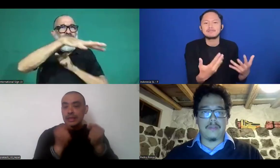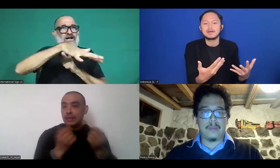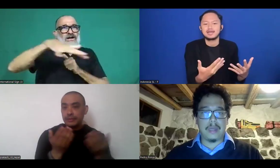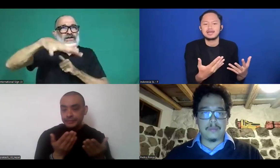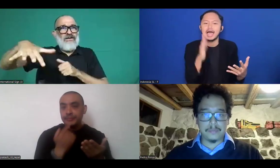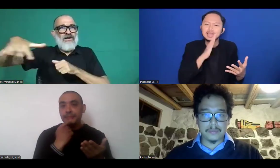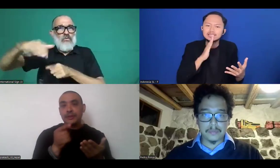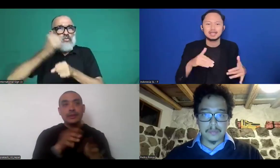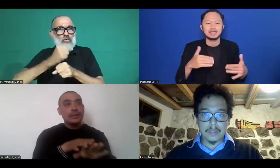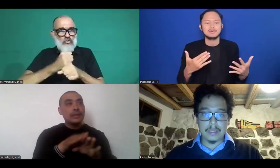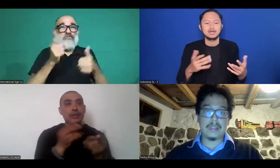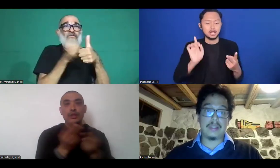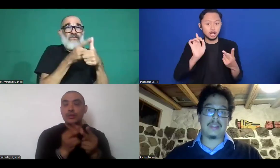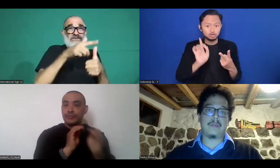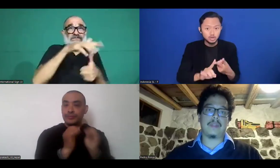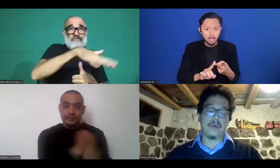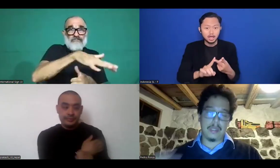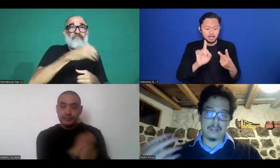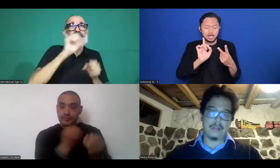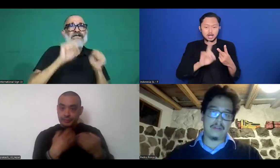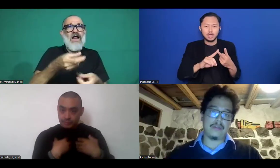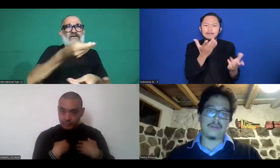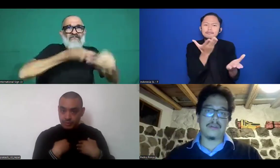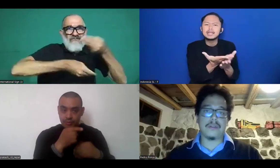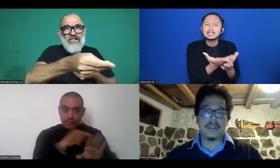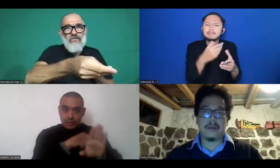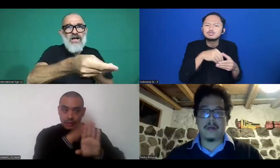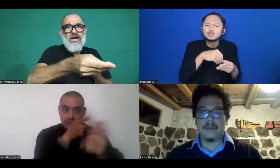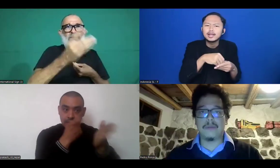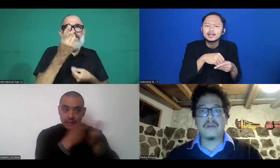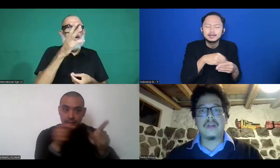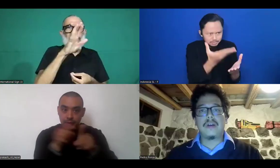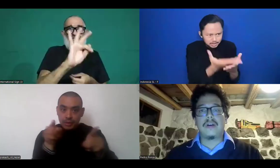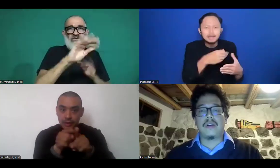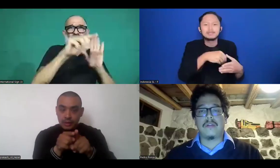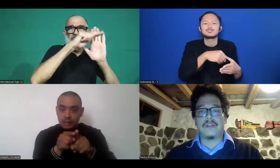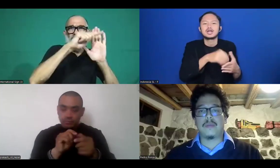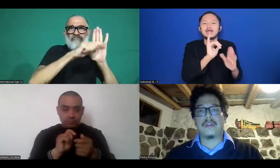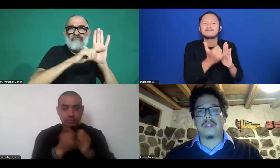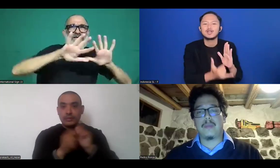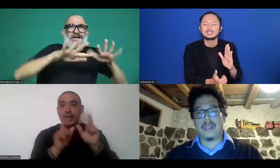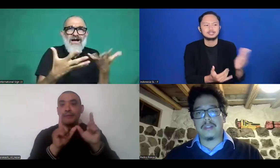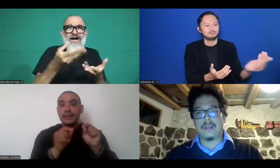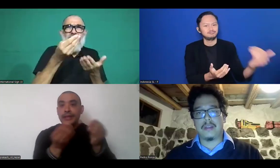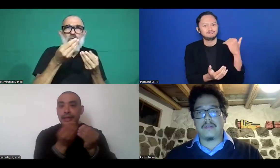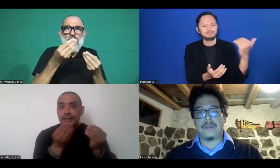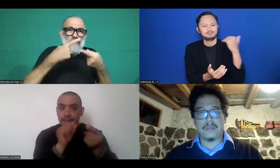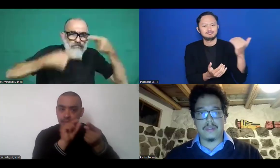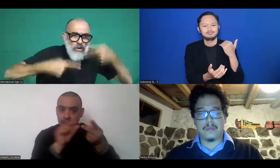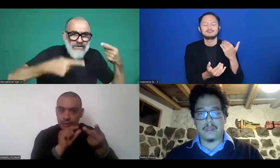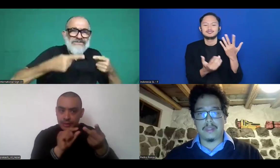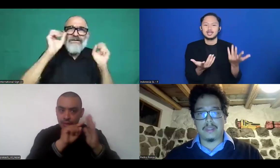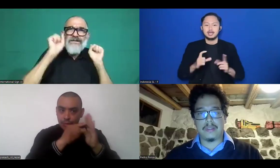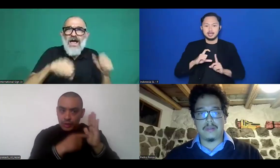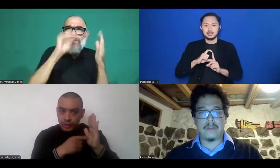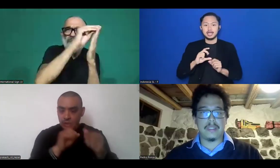lot of feedback is that these policies should also consider a review of some of the templates that the RF uses